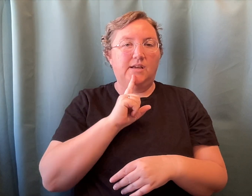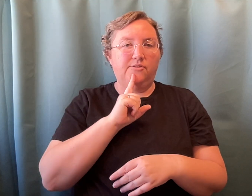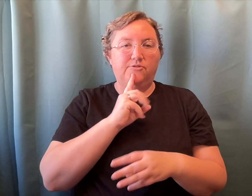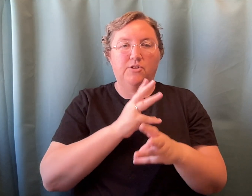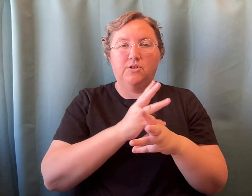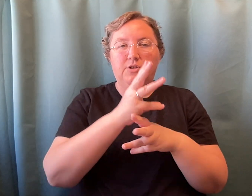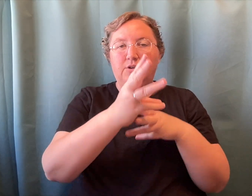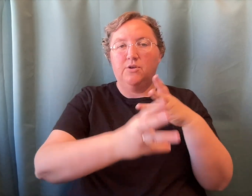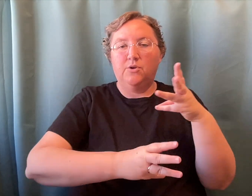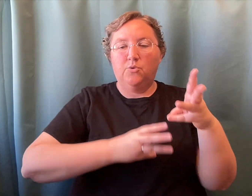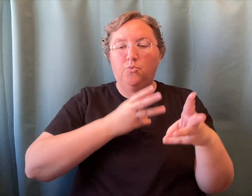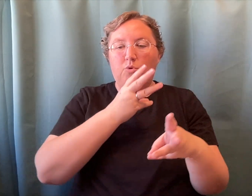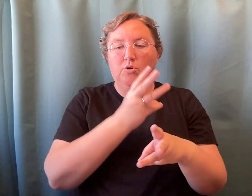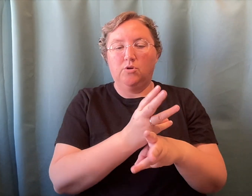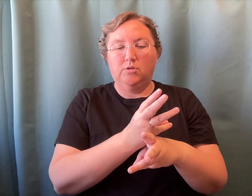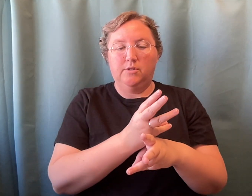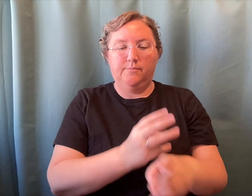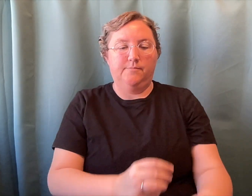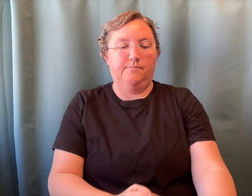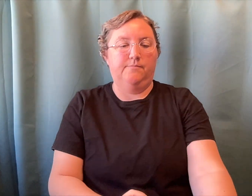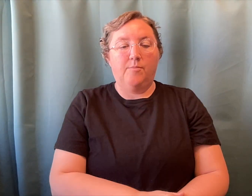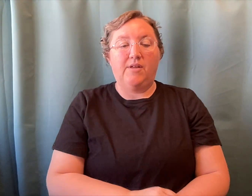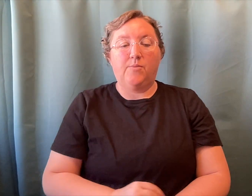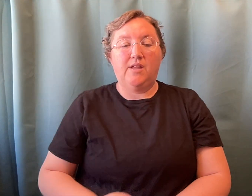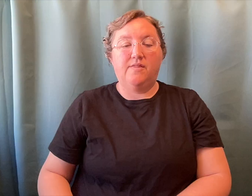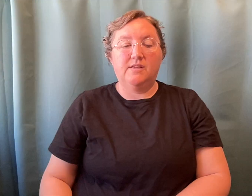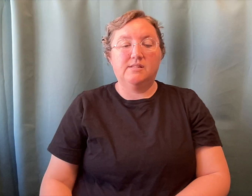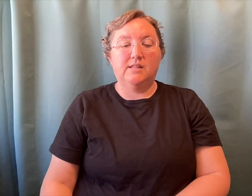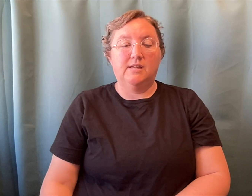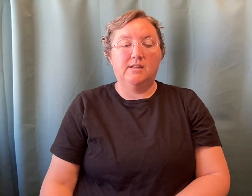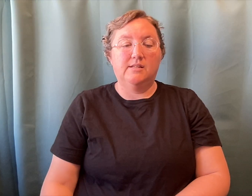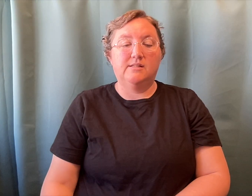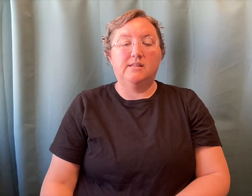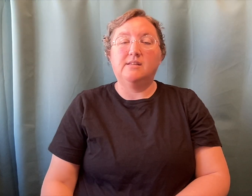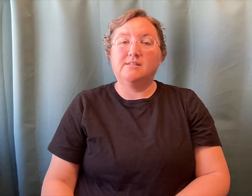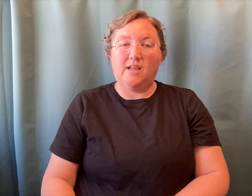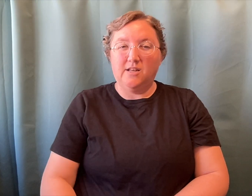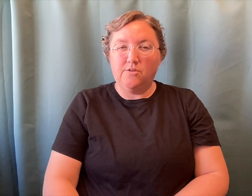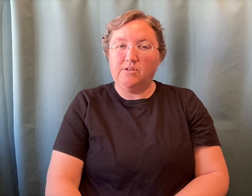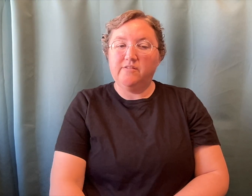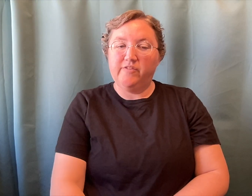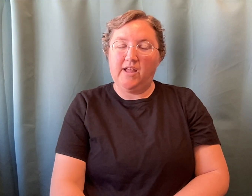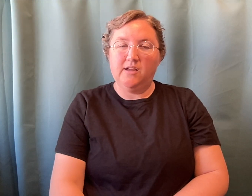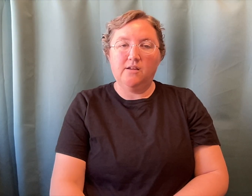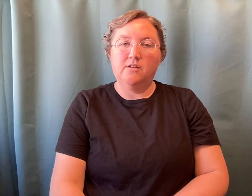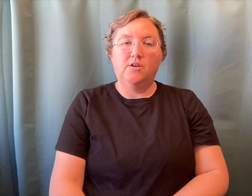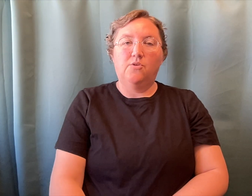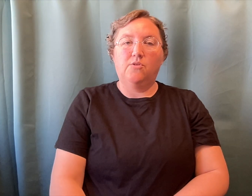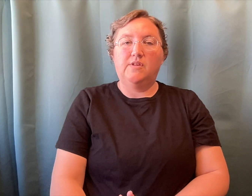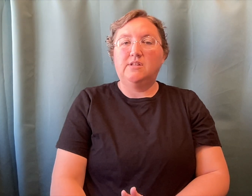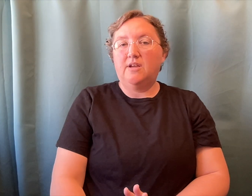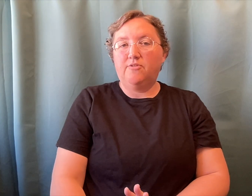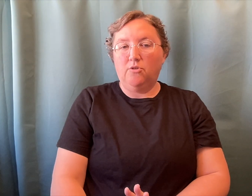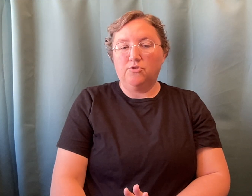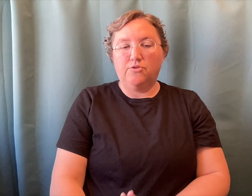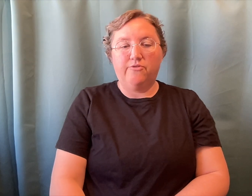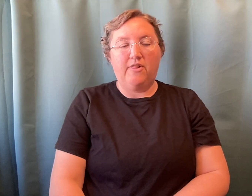Deaf world. And by the way, this is the sign union flag, or the deaf culture